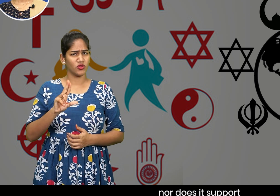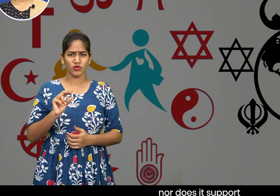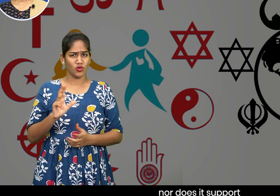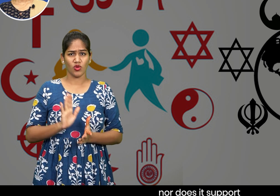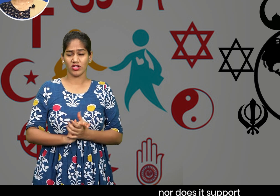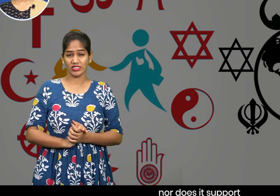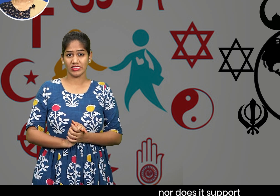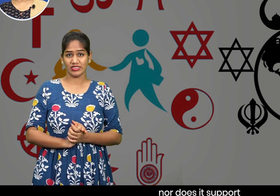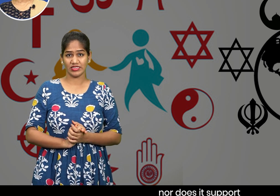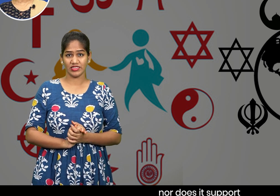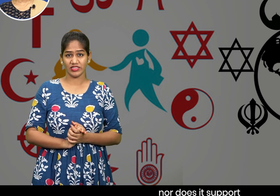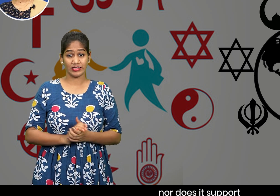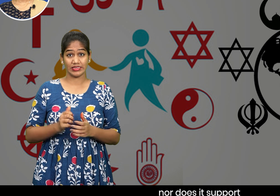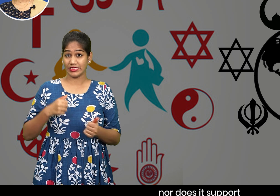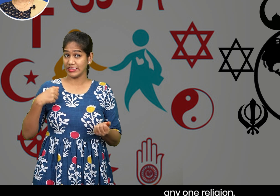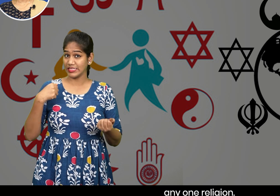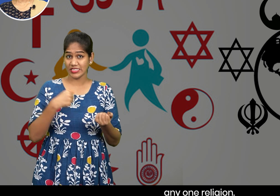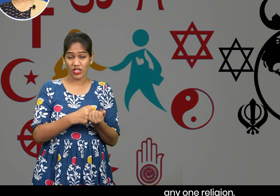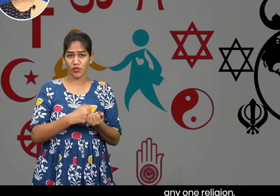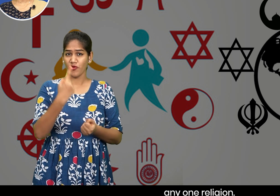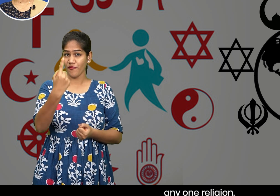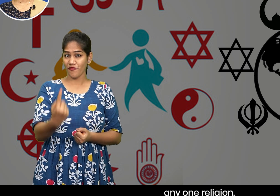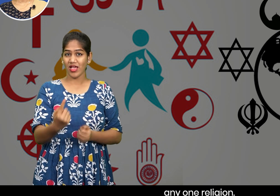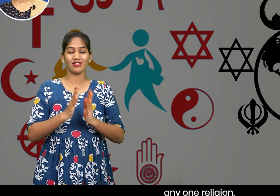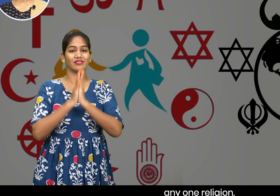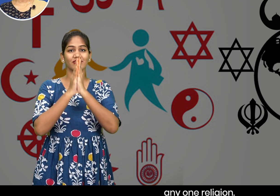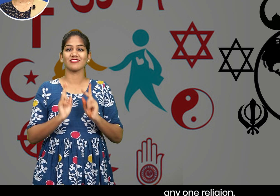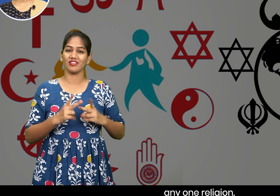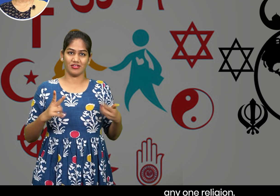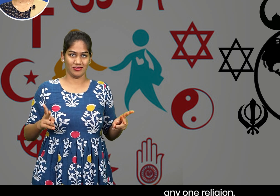nor does it support any one religion.